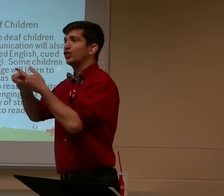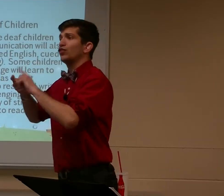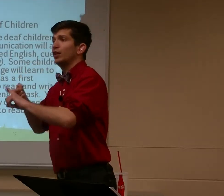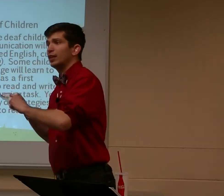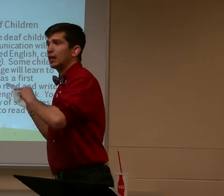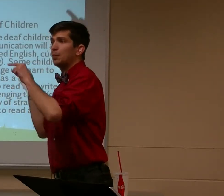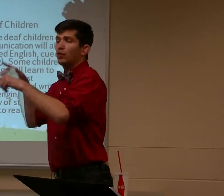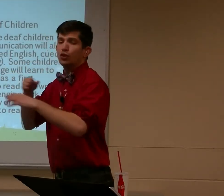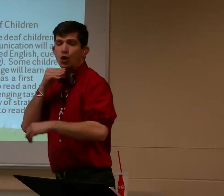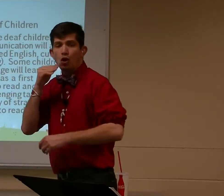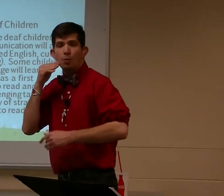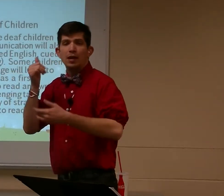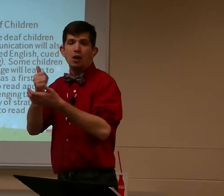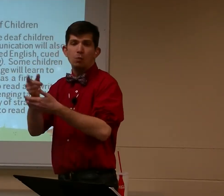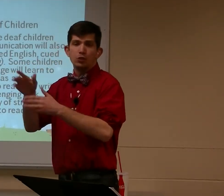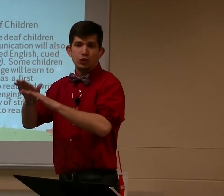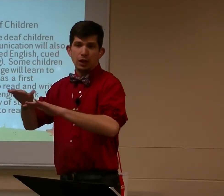friend to come over to your home and help your child.